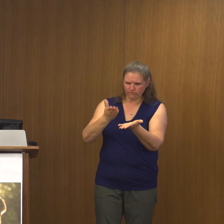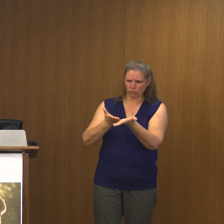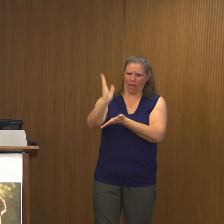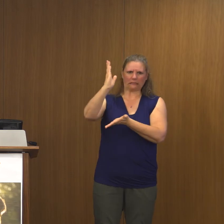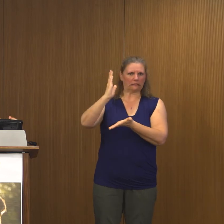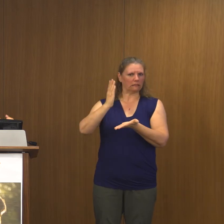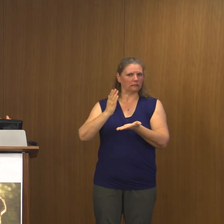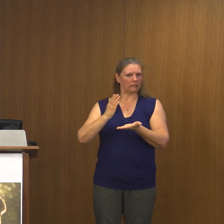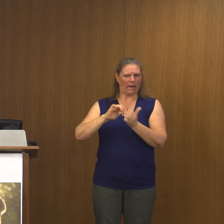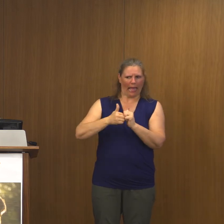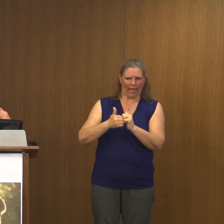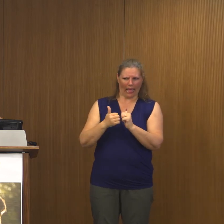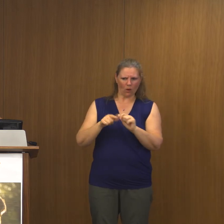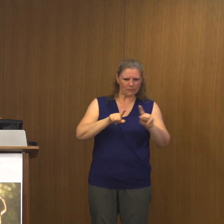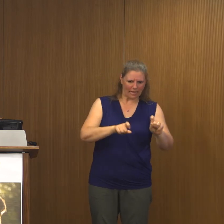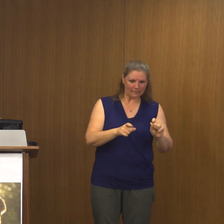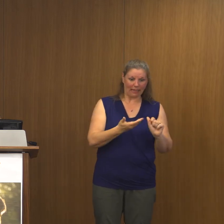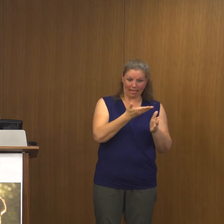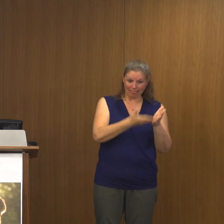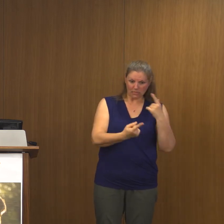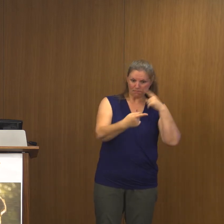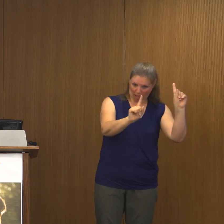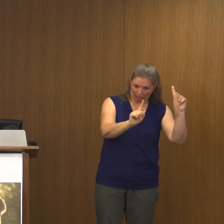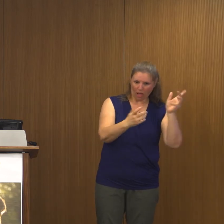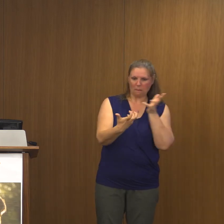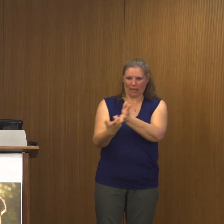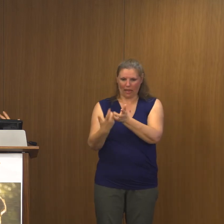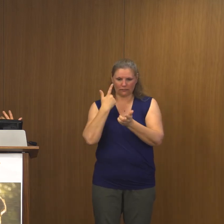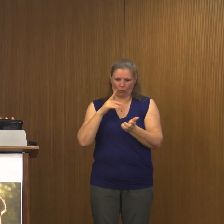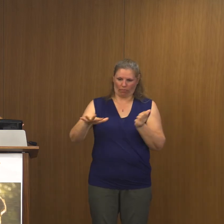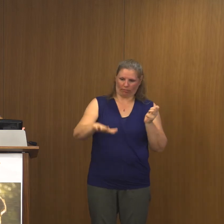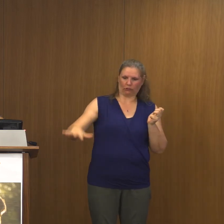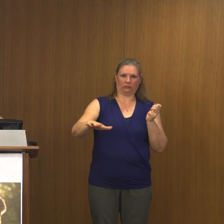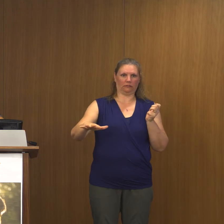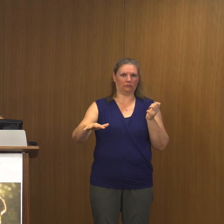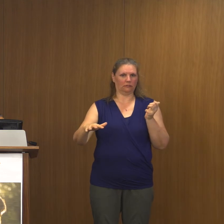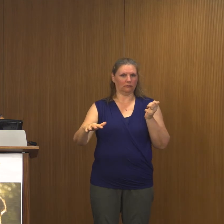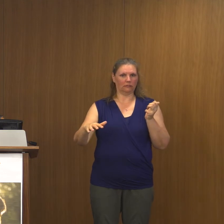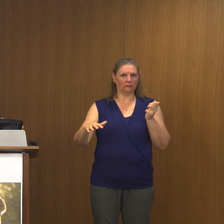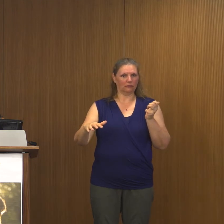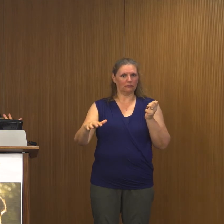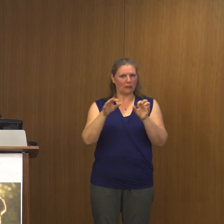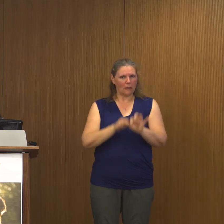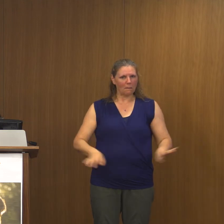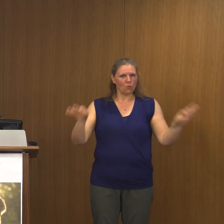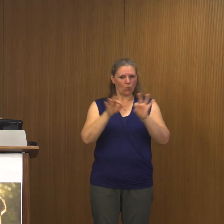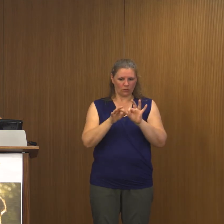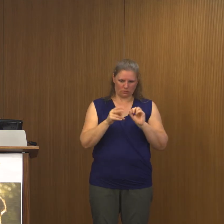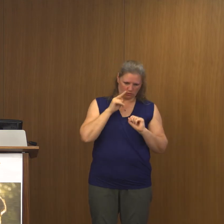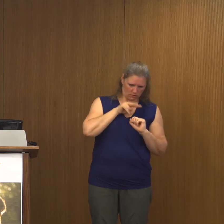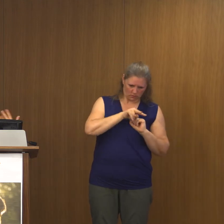to say in research, this works for this population, so that we could translate that information into actual